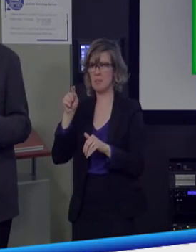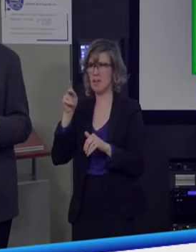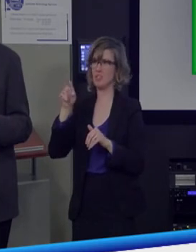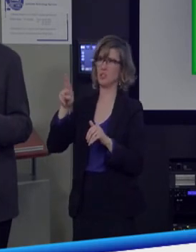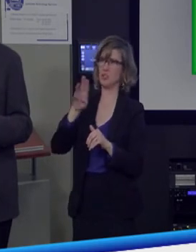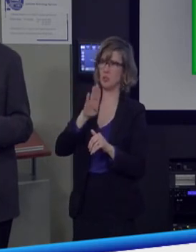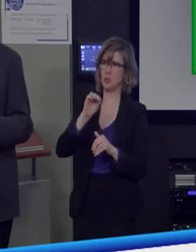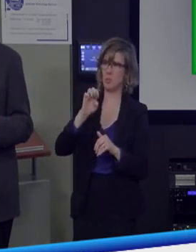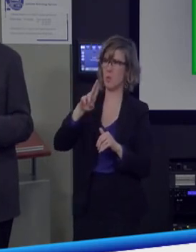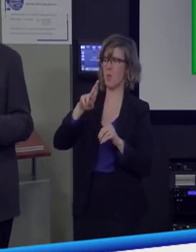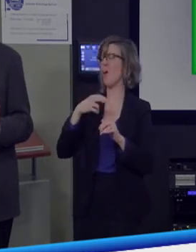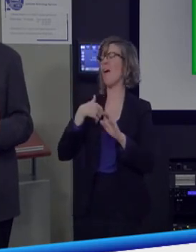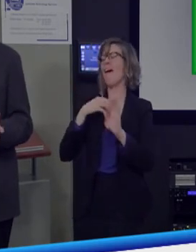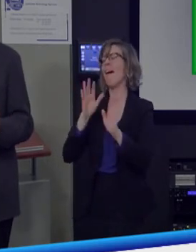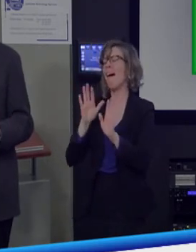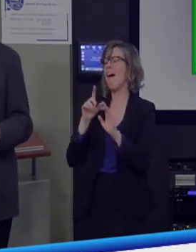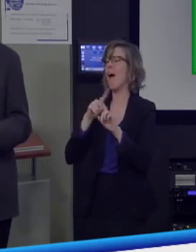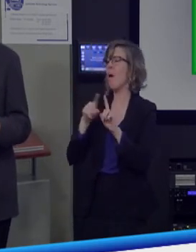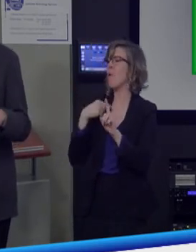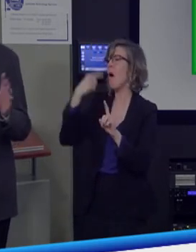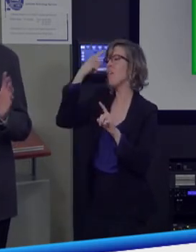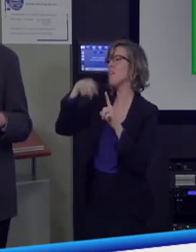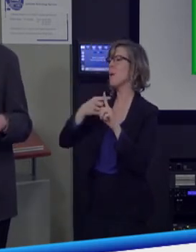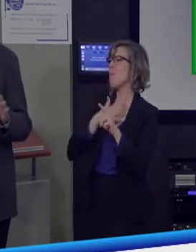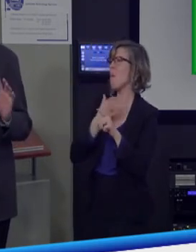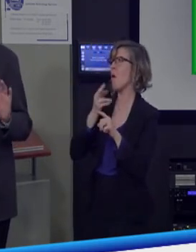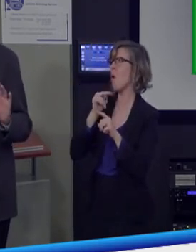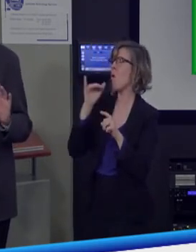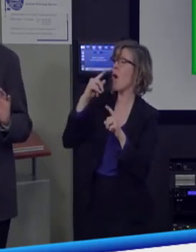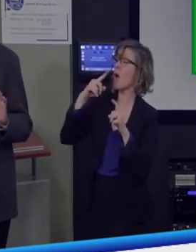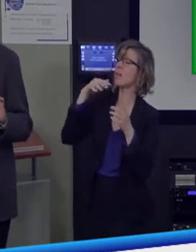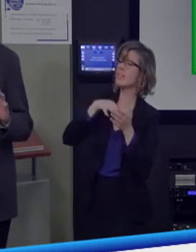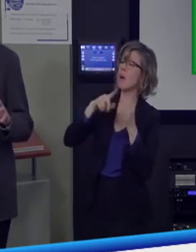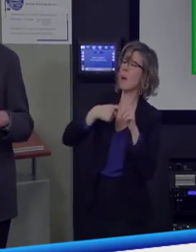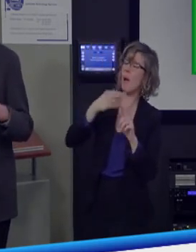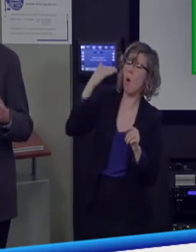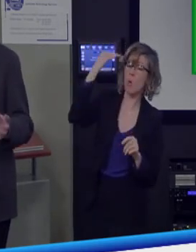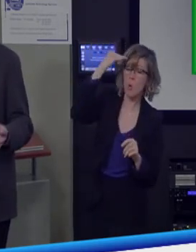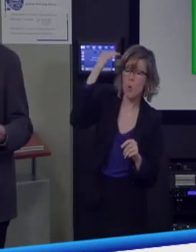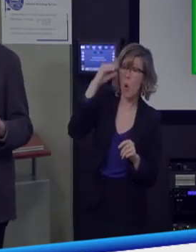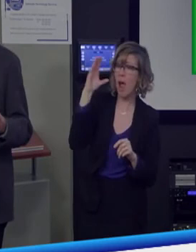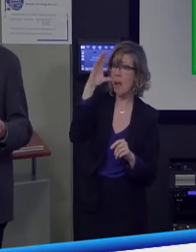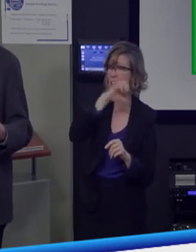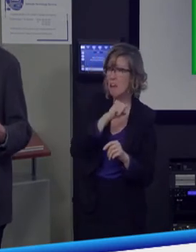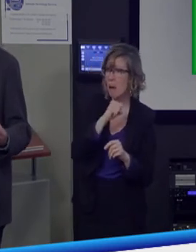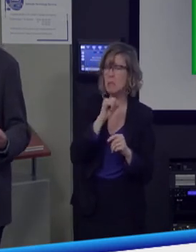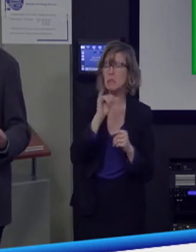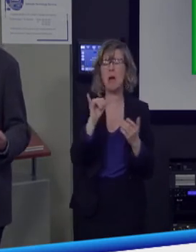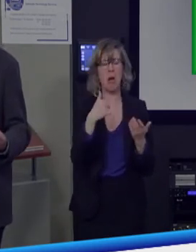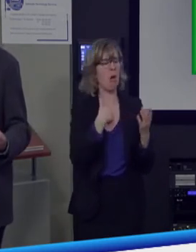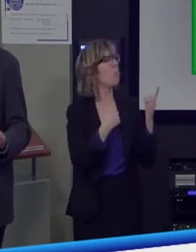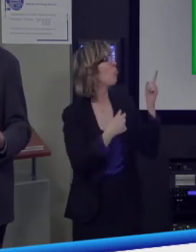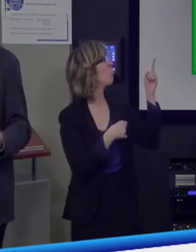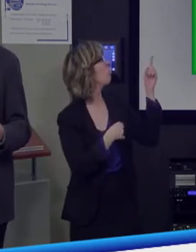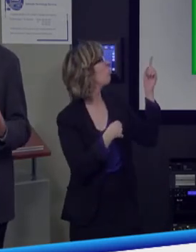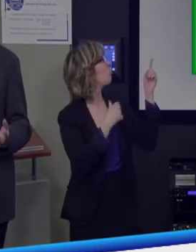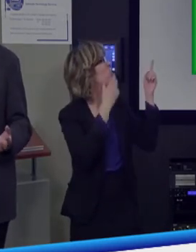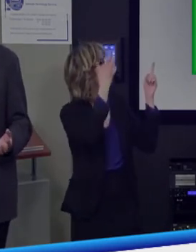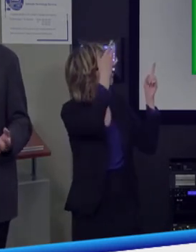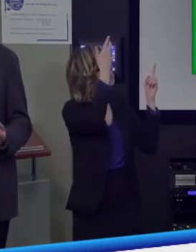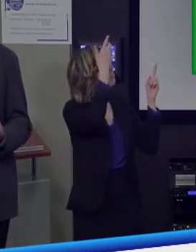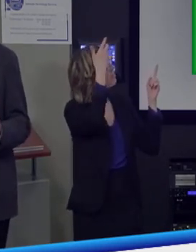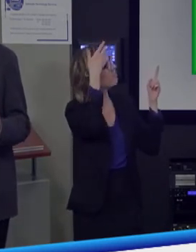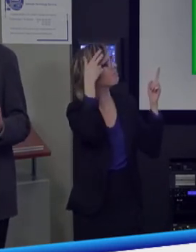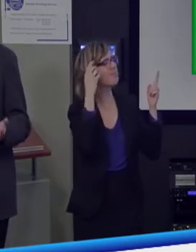own studies, I think the study on knowing and guessing really belongs up here. It's a kind of, as I said earlier, it's a kind of academic exercise. It's sort